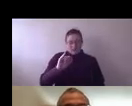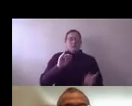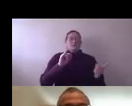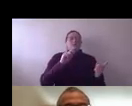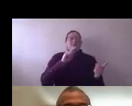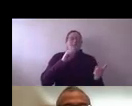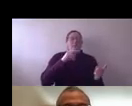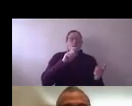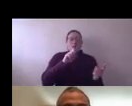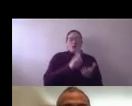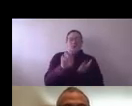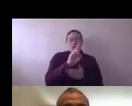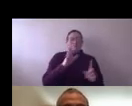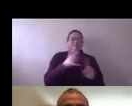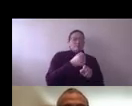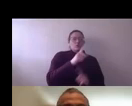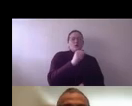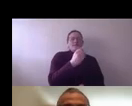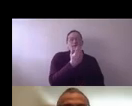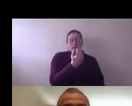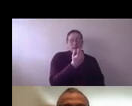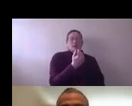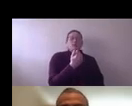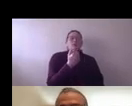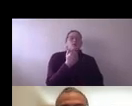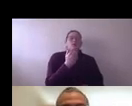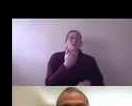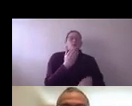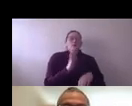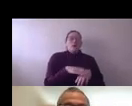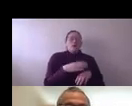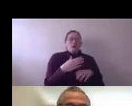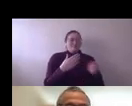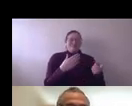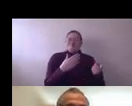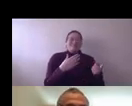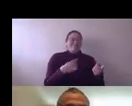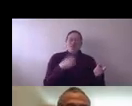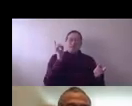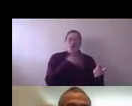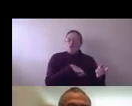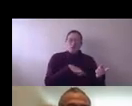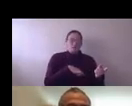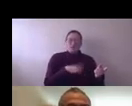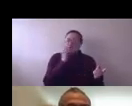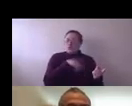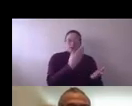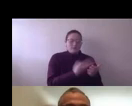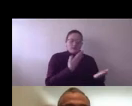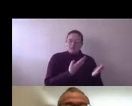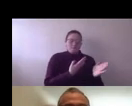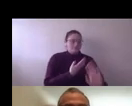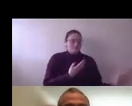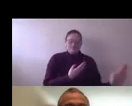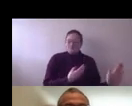was arrested in 2015 on what turned out to be false evidence. So